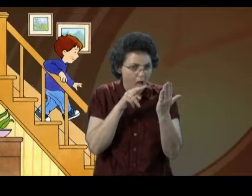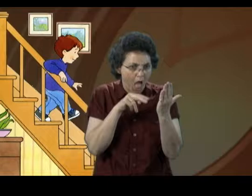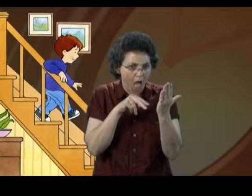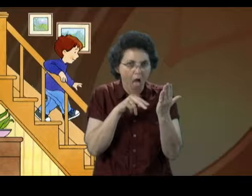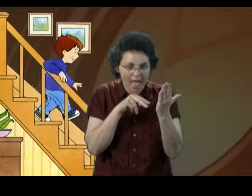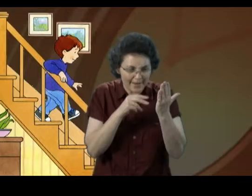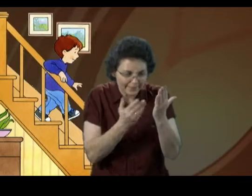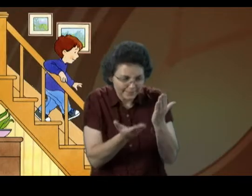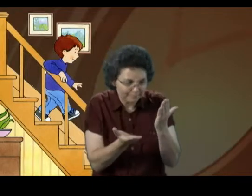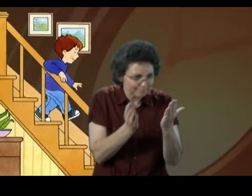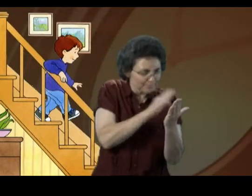And the next.